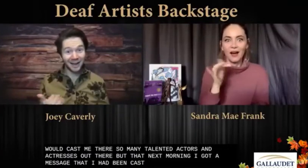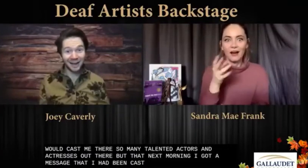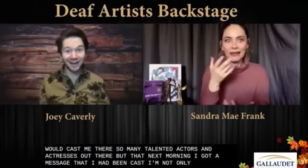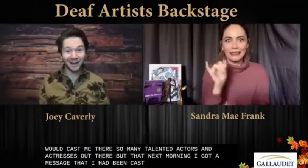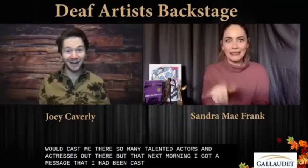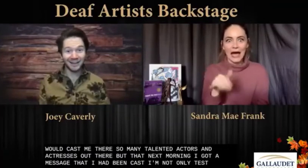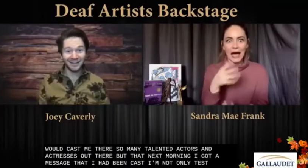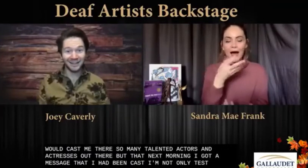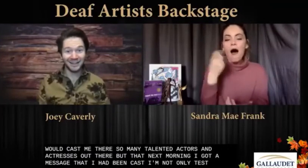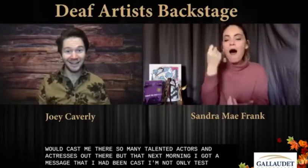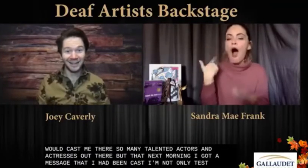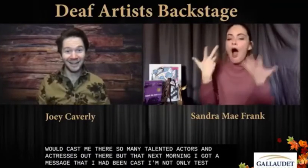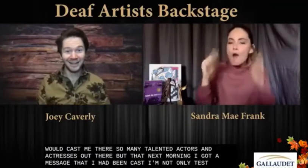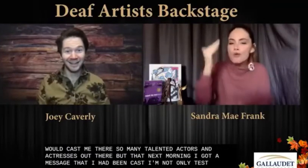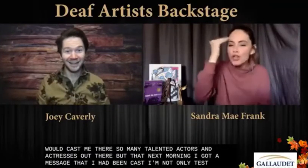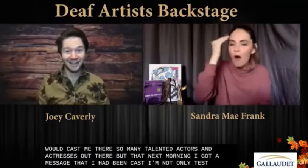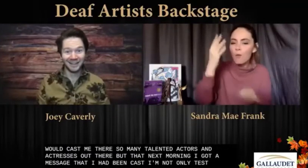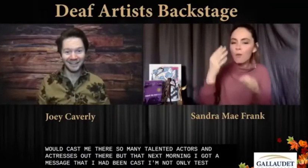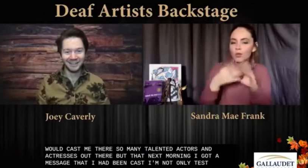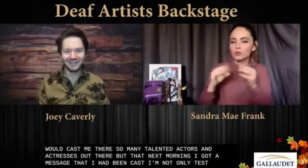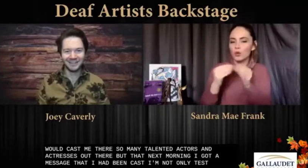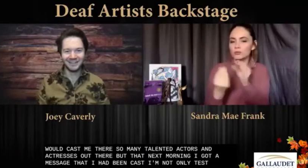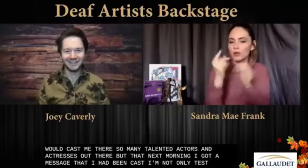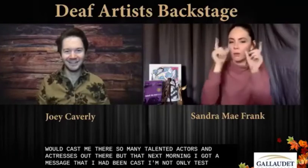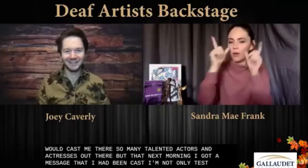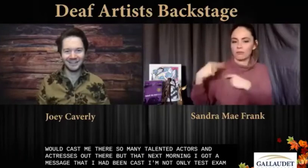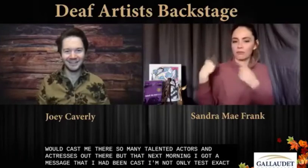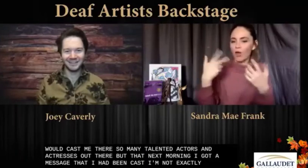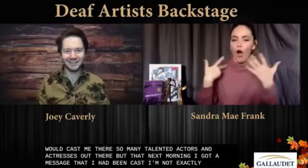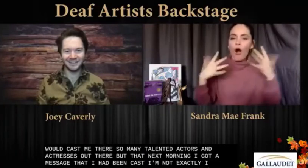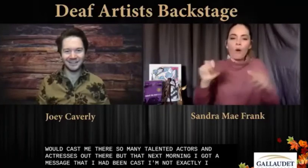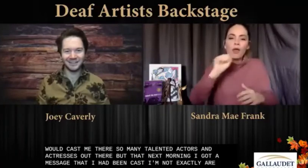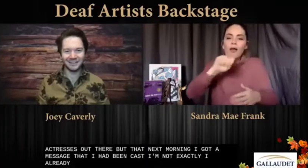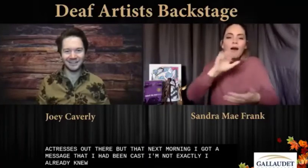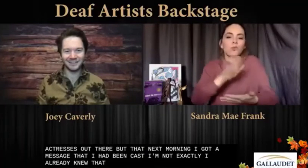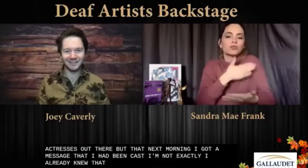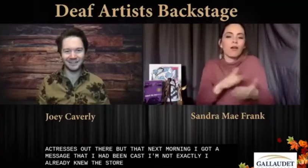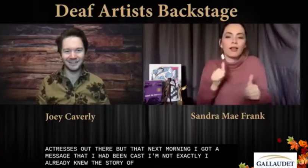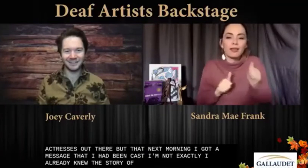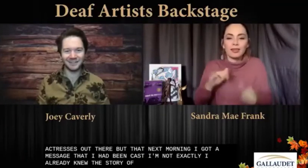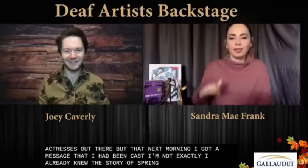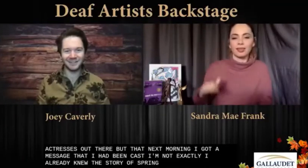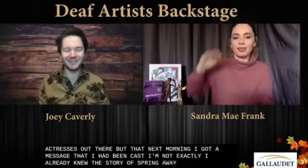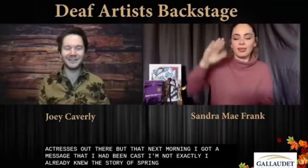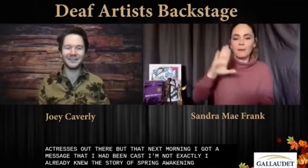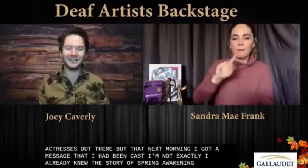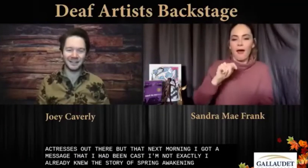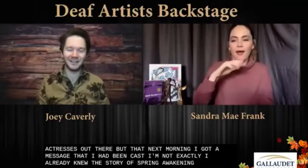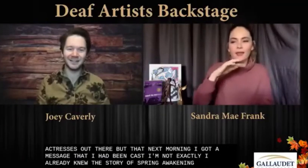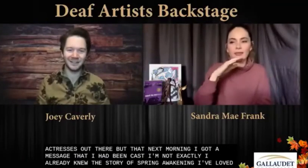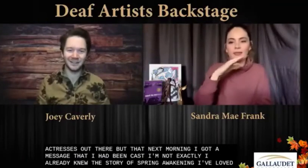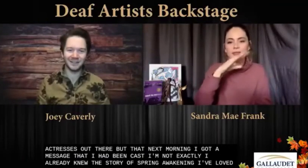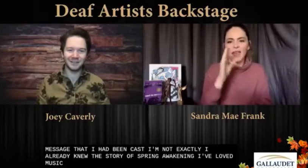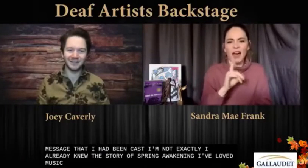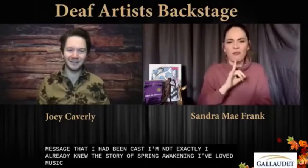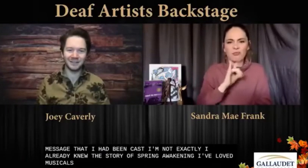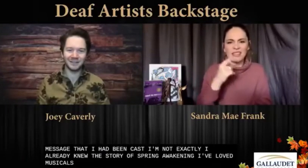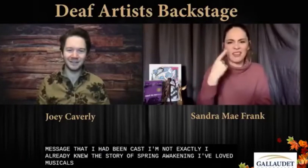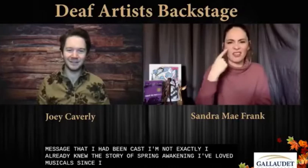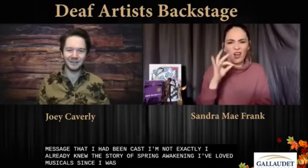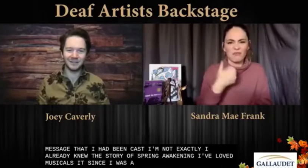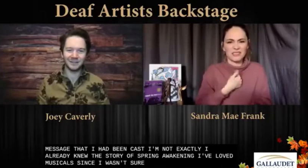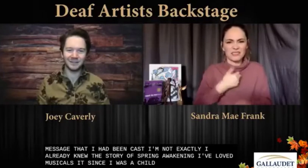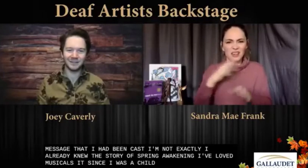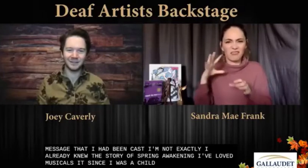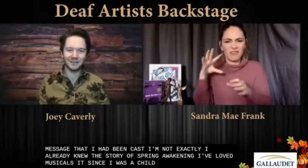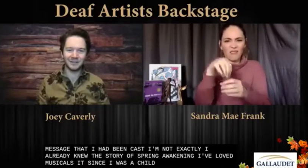only cast you were given the lead role exactly I already knew the story of Spring Awakening I've loved musicals since I was